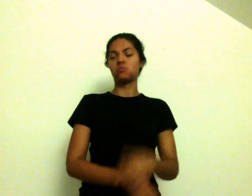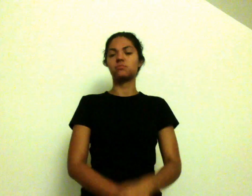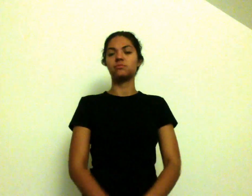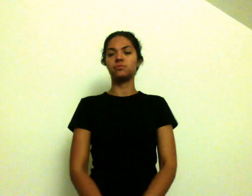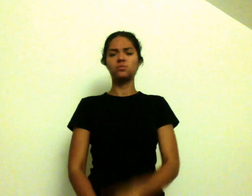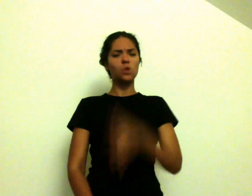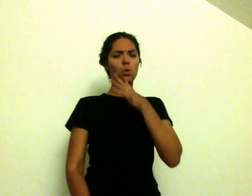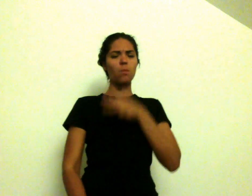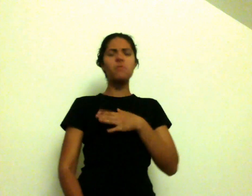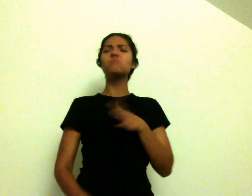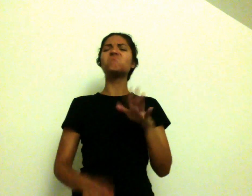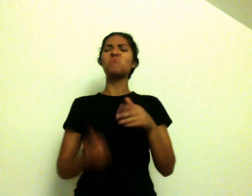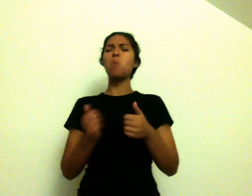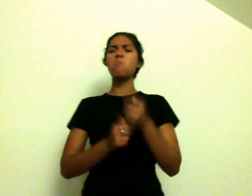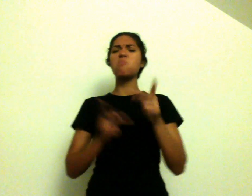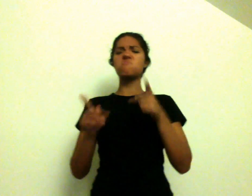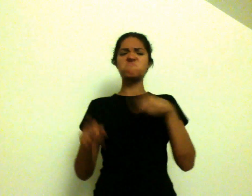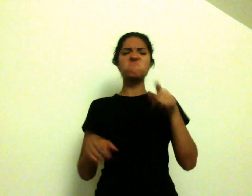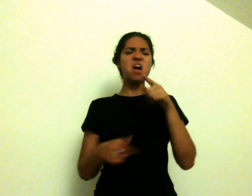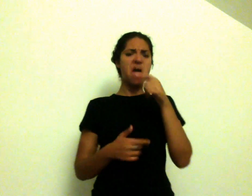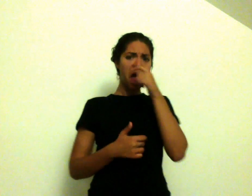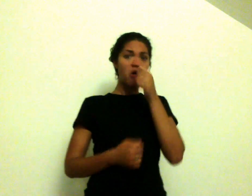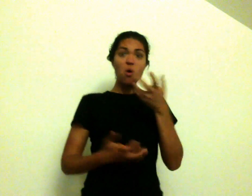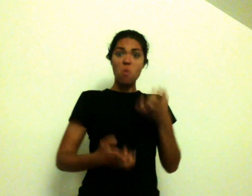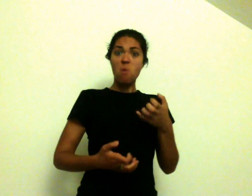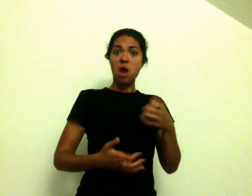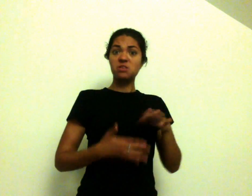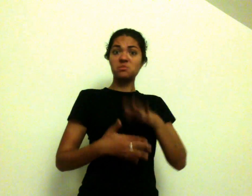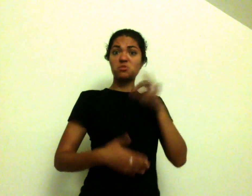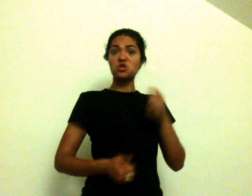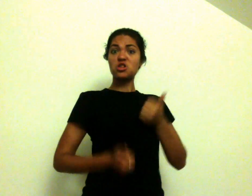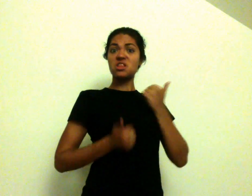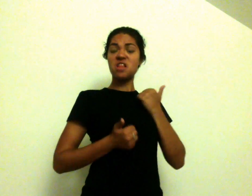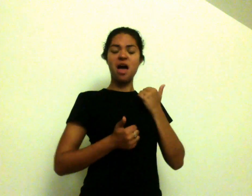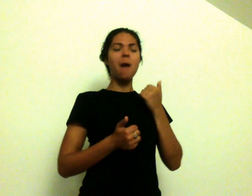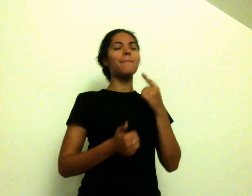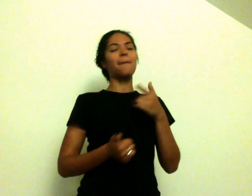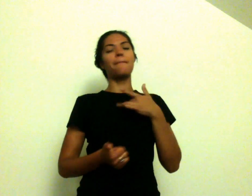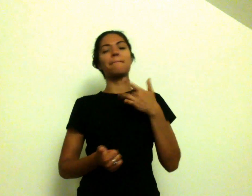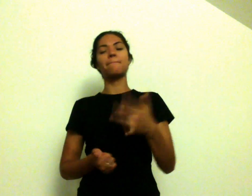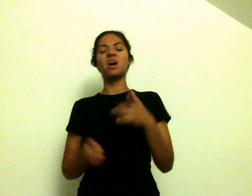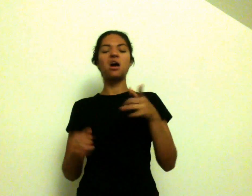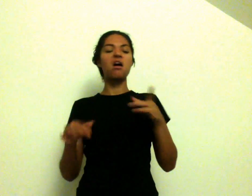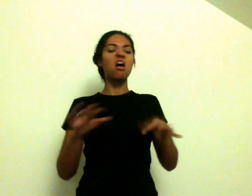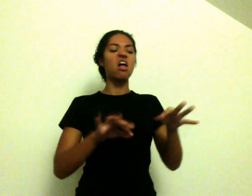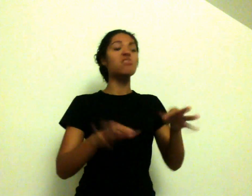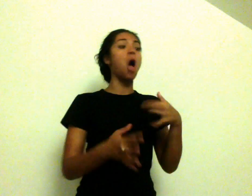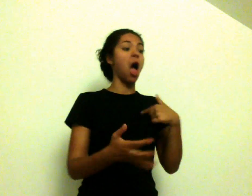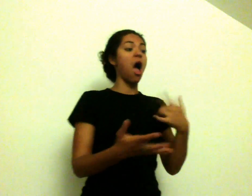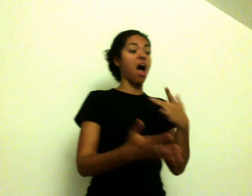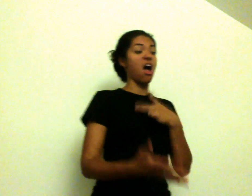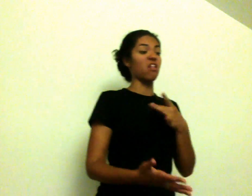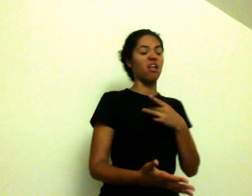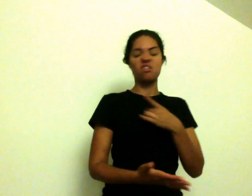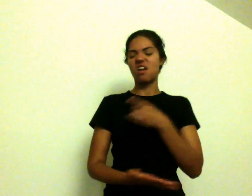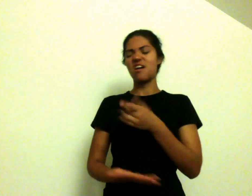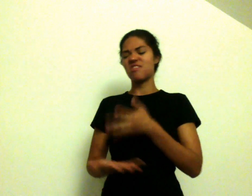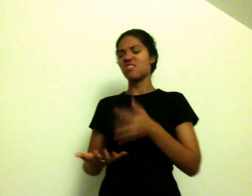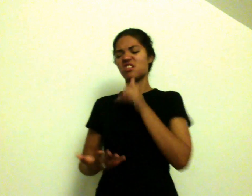what they like and dismissing the rest. Cutting through the hype and seduction is the clear voice of author and apologist Ravi Zacharias.